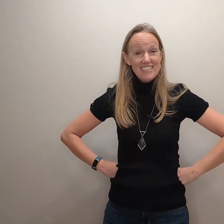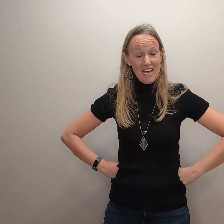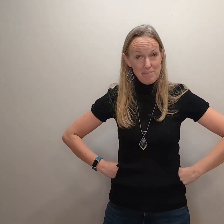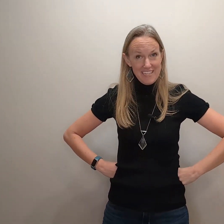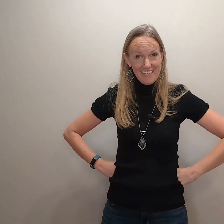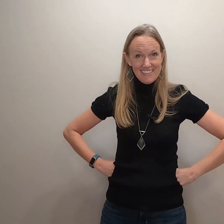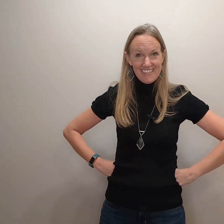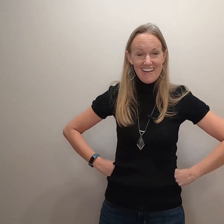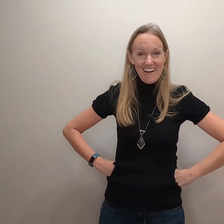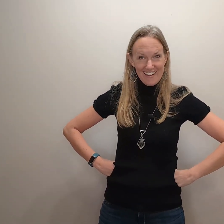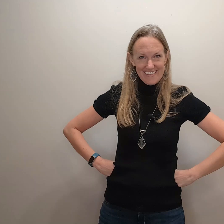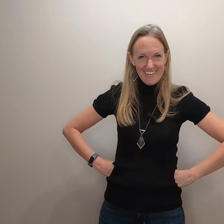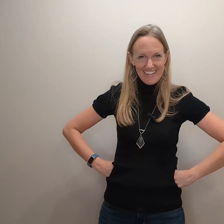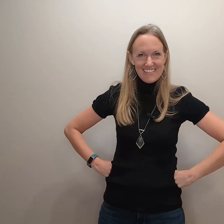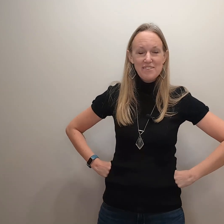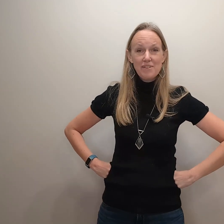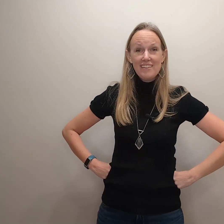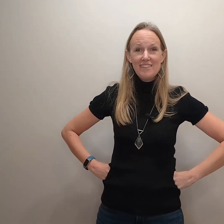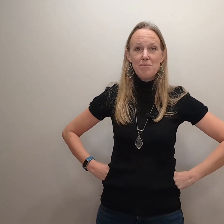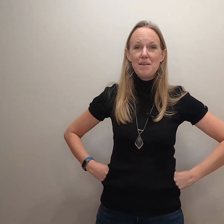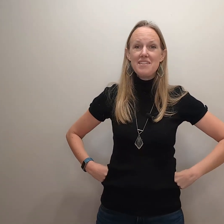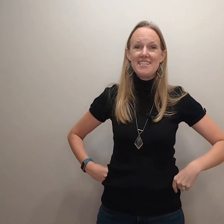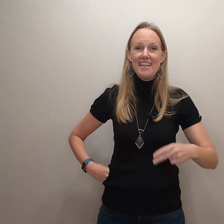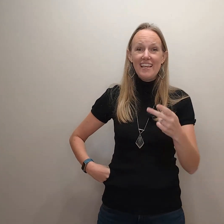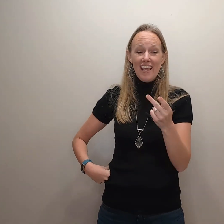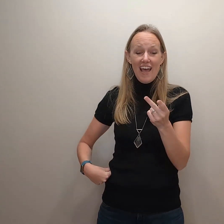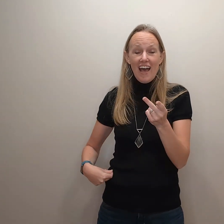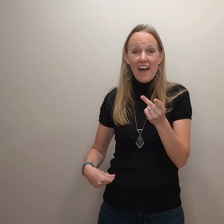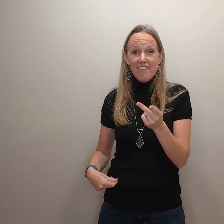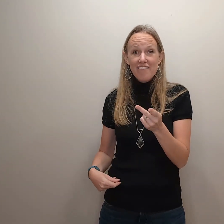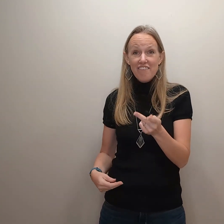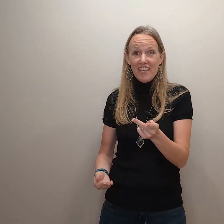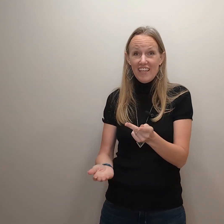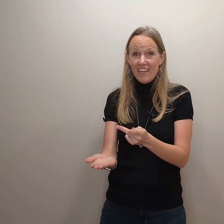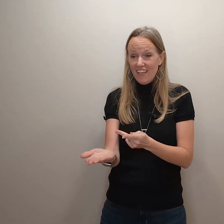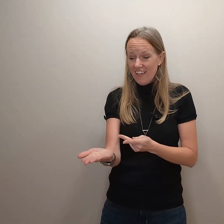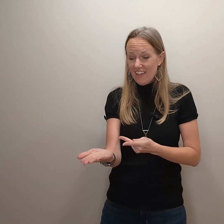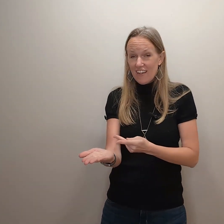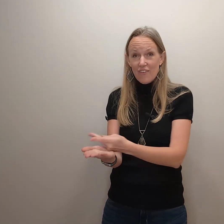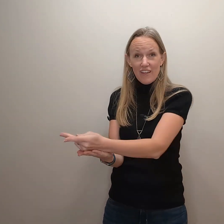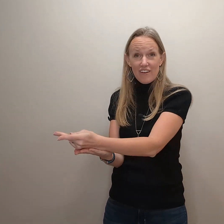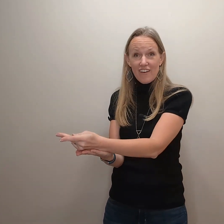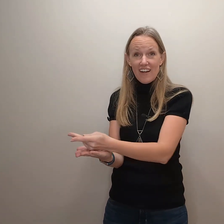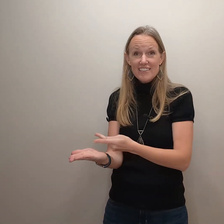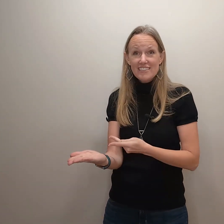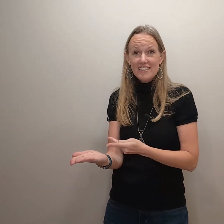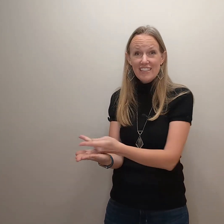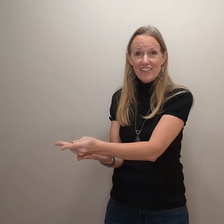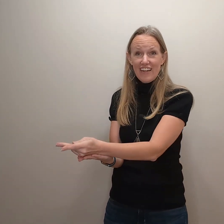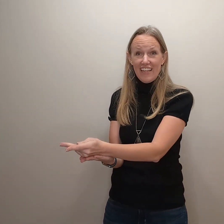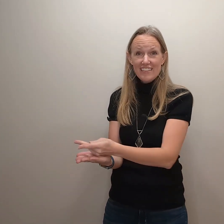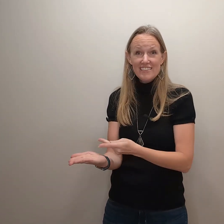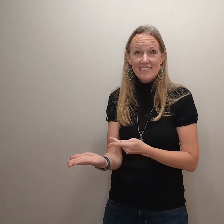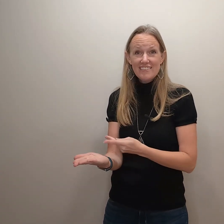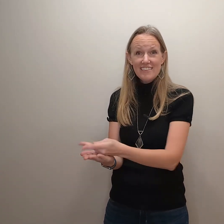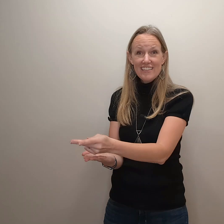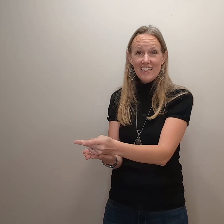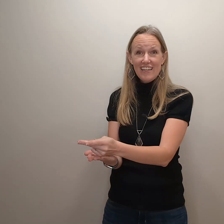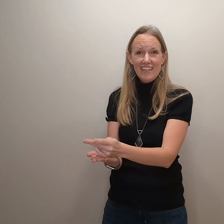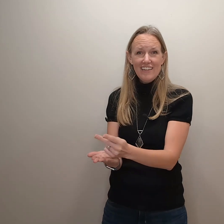to update, and I've had to relearn my mistake. A V going across your hand. Okay?